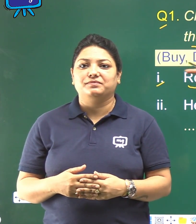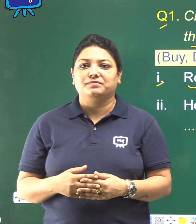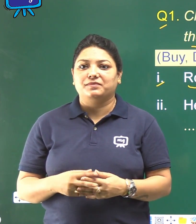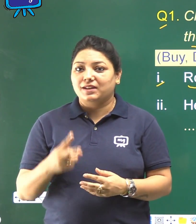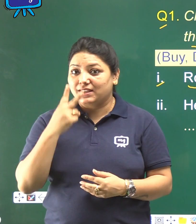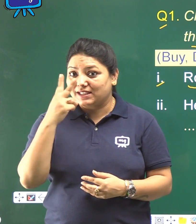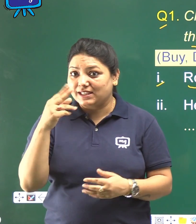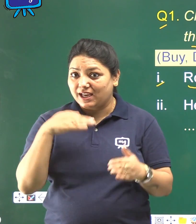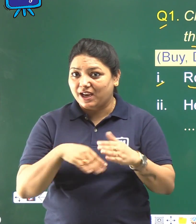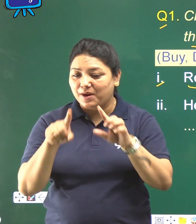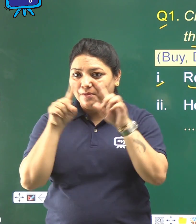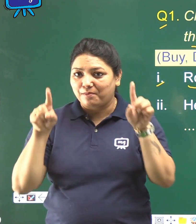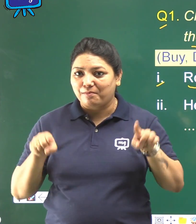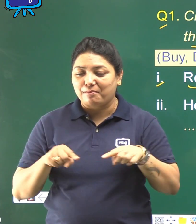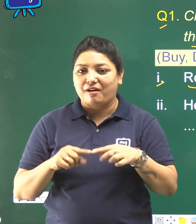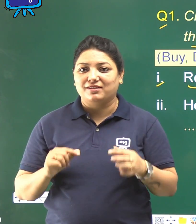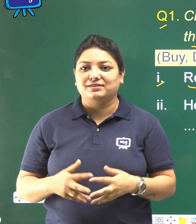See in the box.